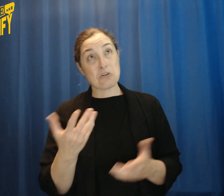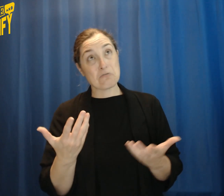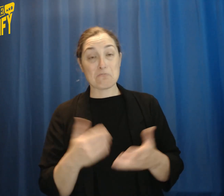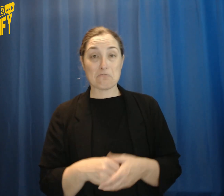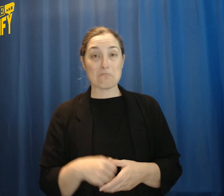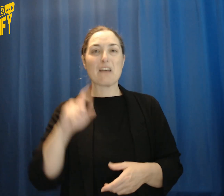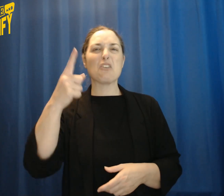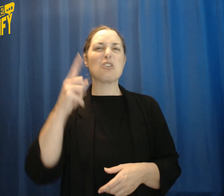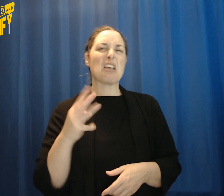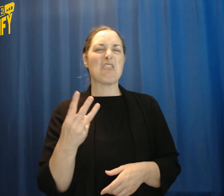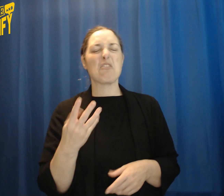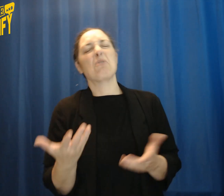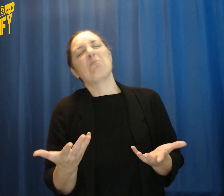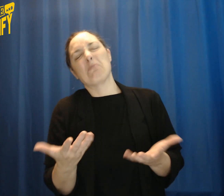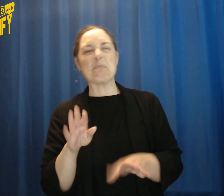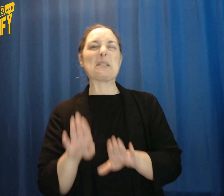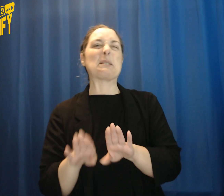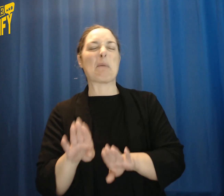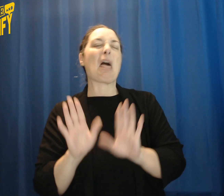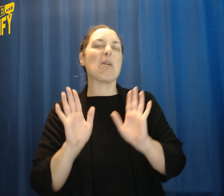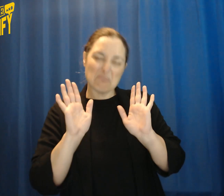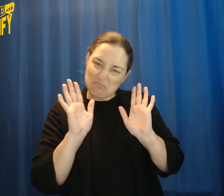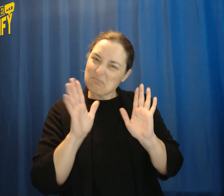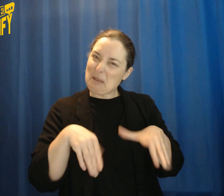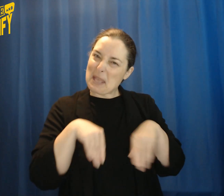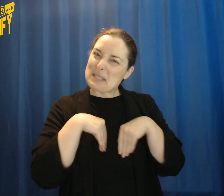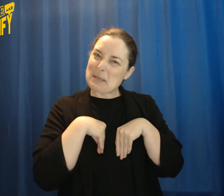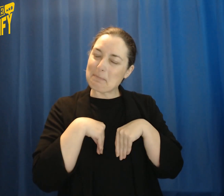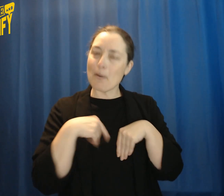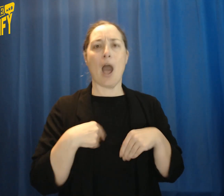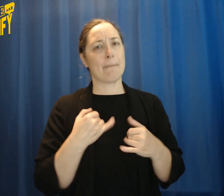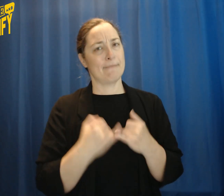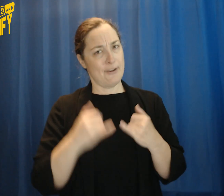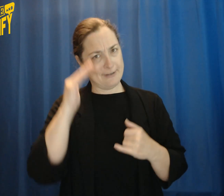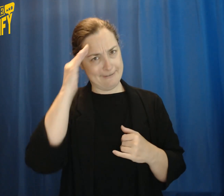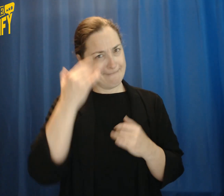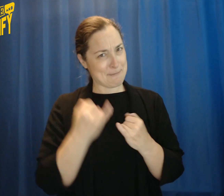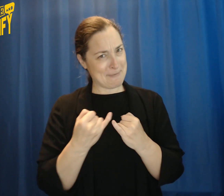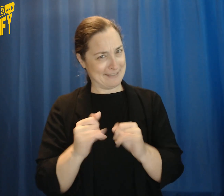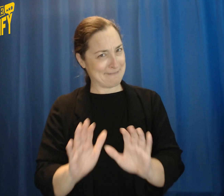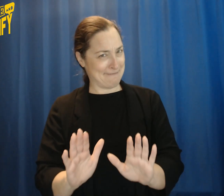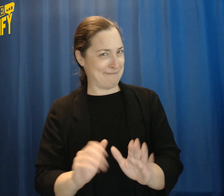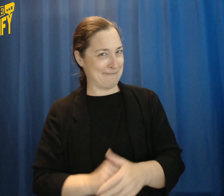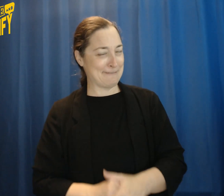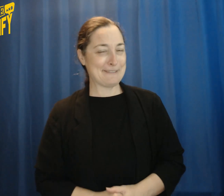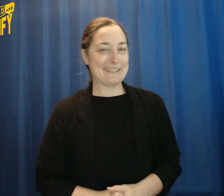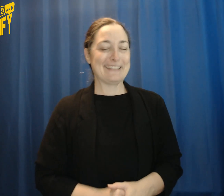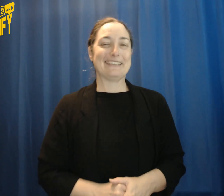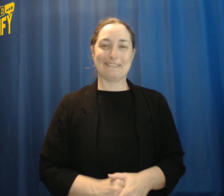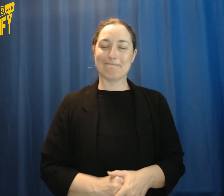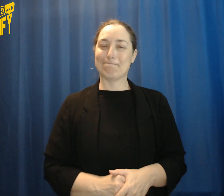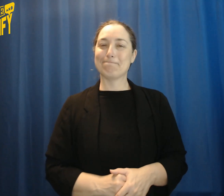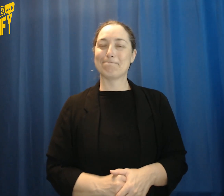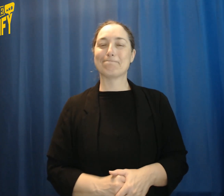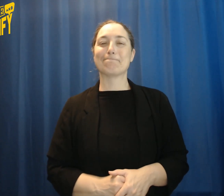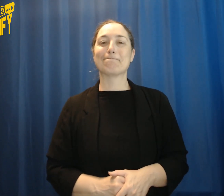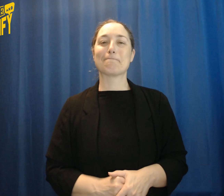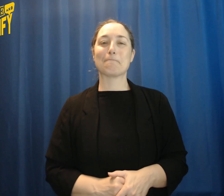third, So I'm competitive. It's okay, as in, it's good enough to compete with. At the moment